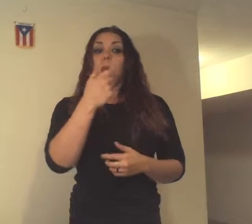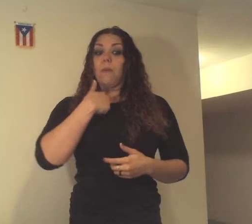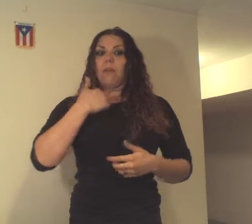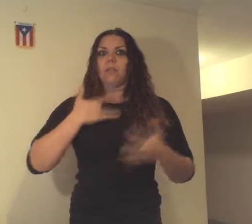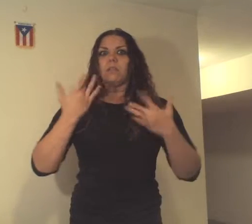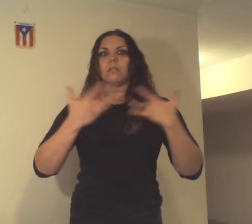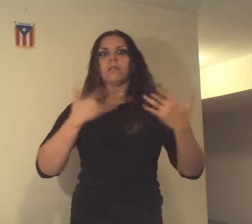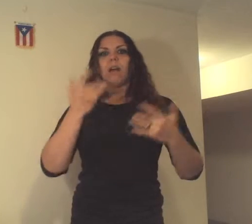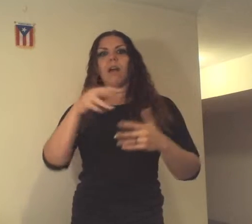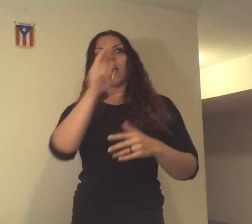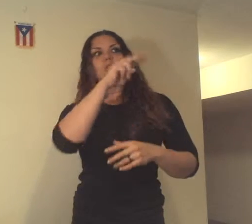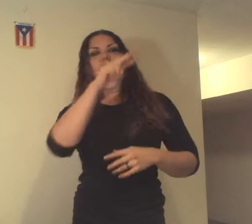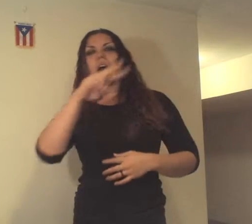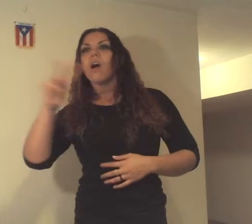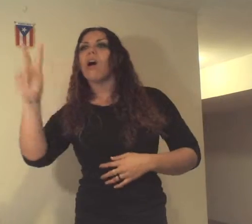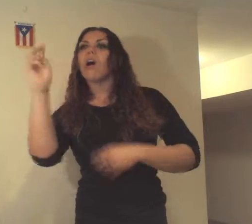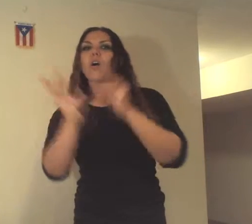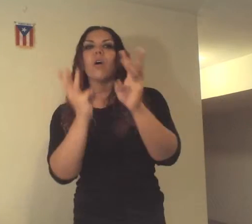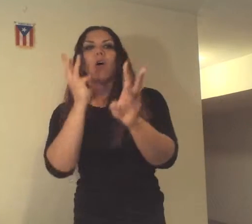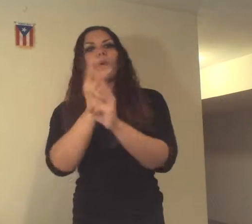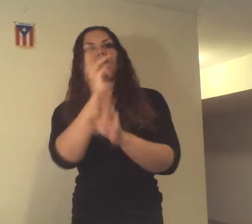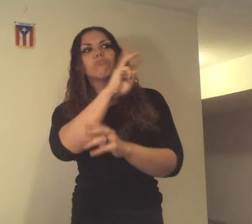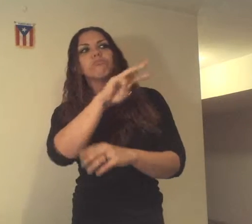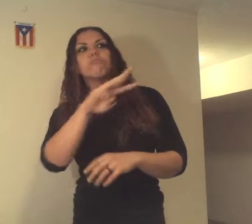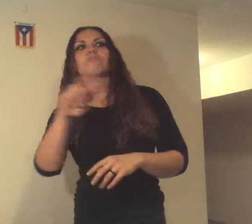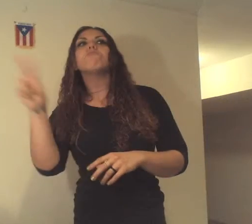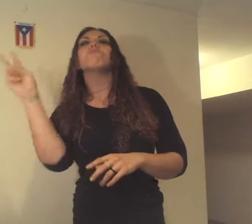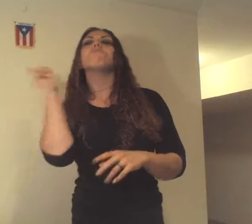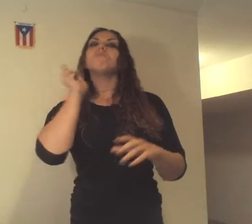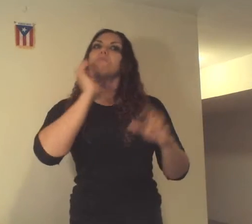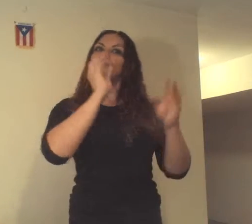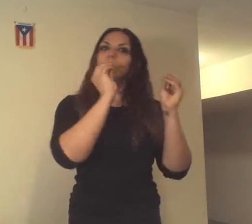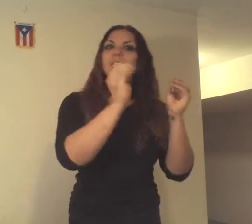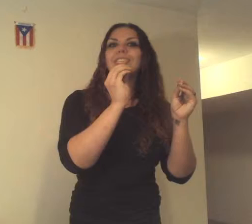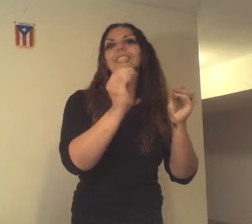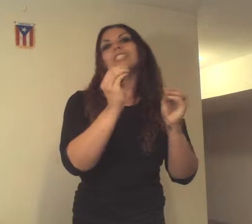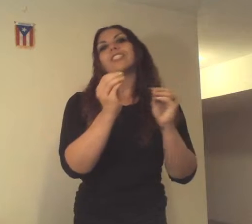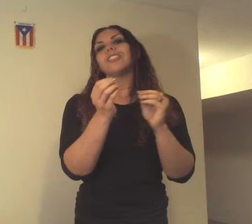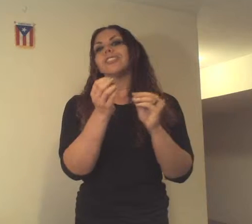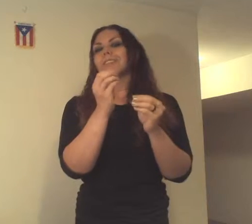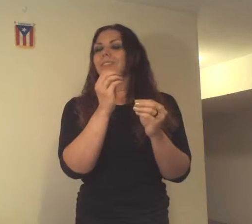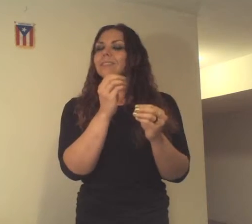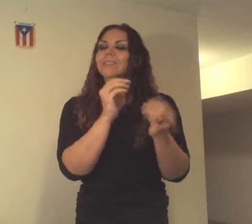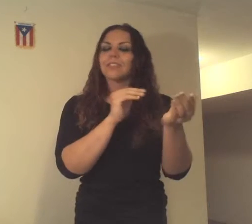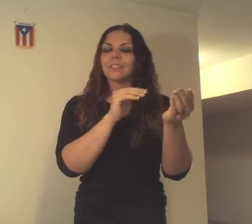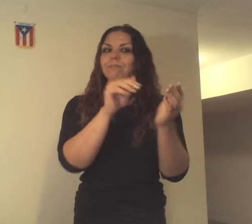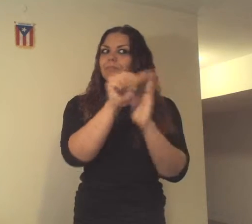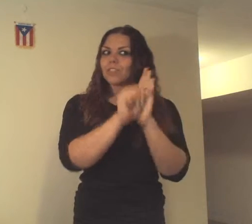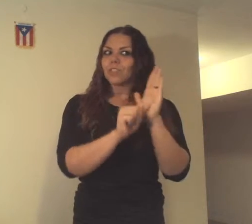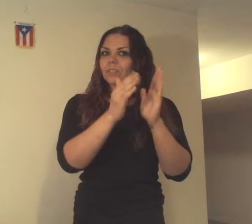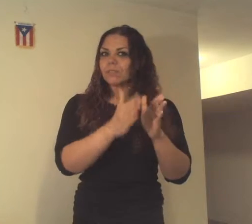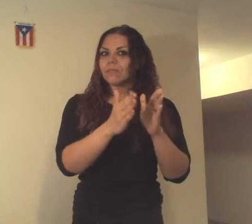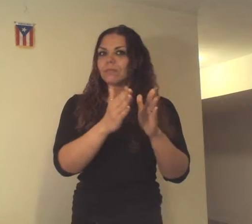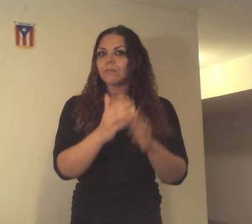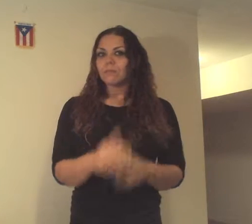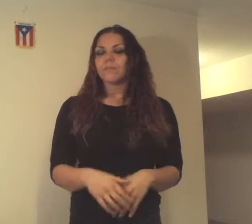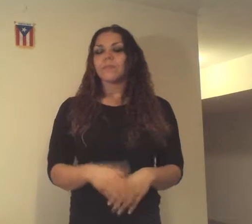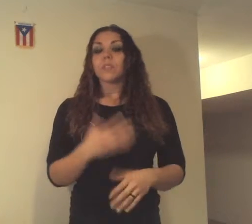surgery all over the world, teaching and educating surgeons. So we have a problem, and one of the problems is